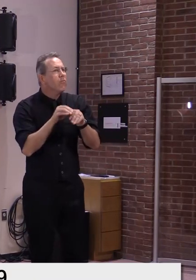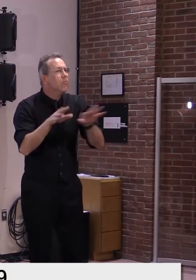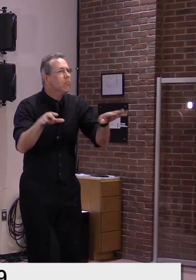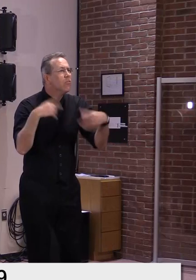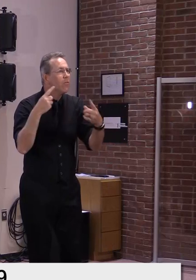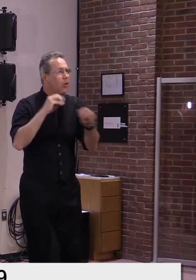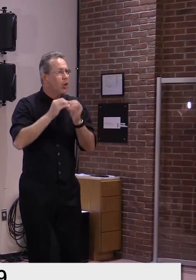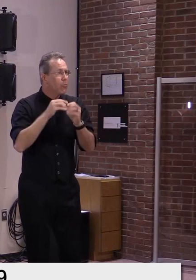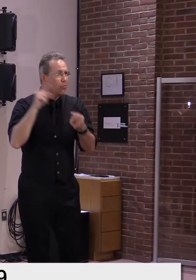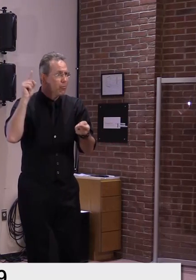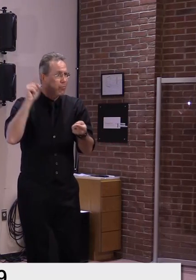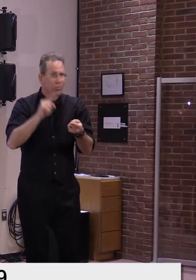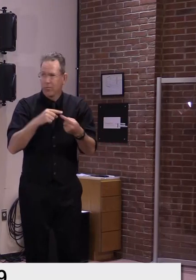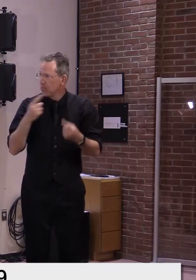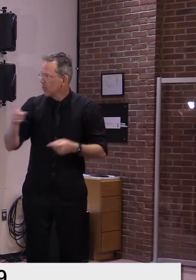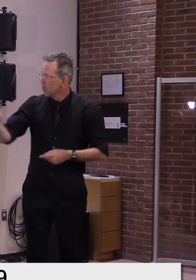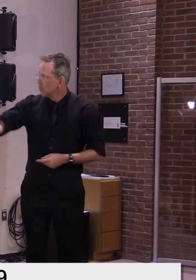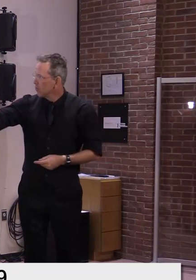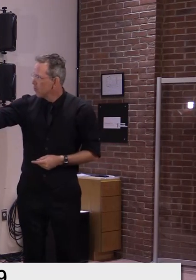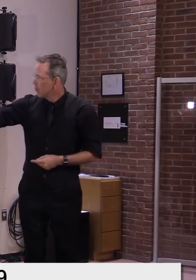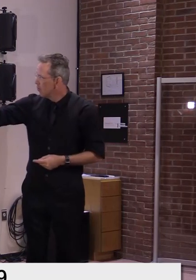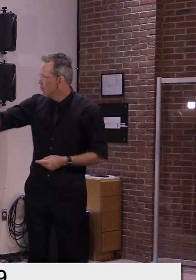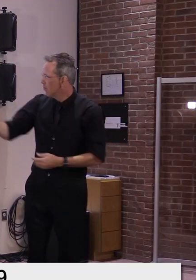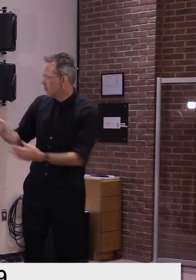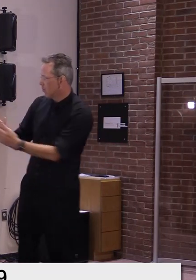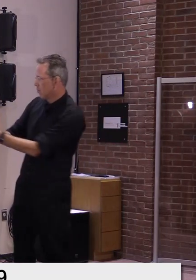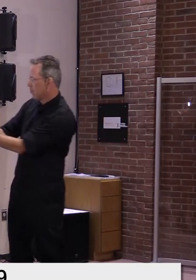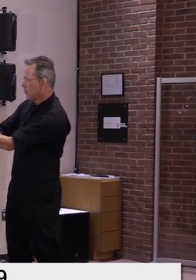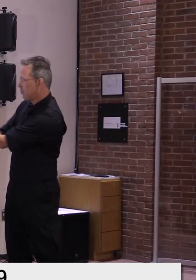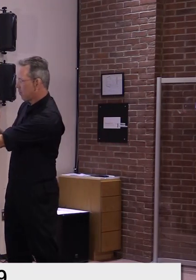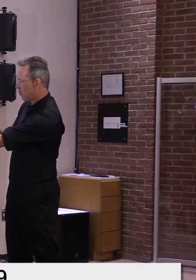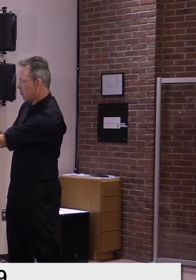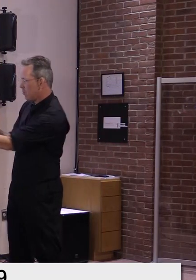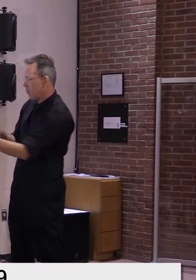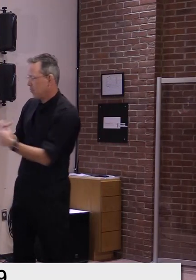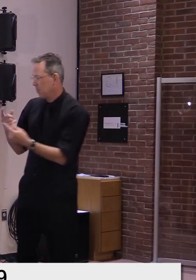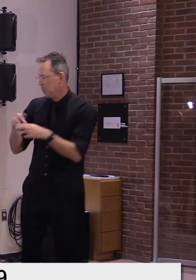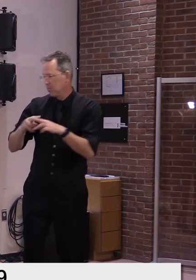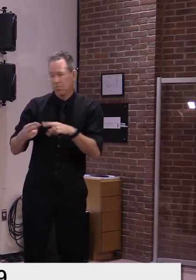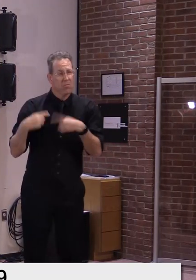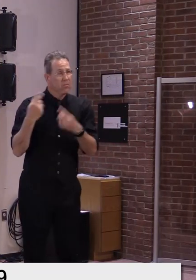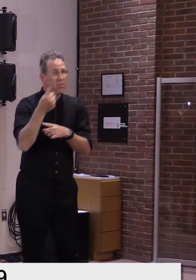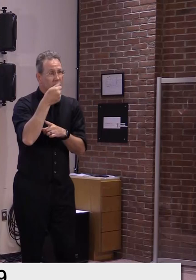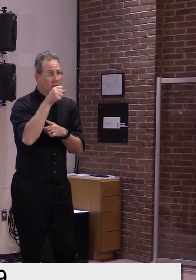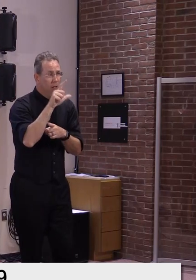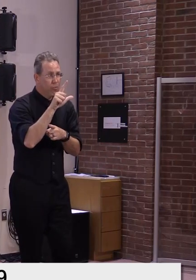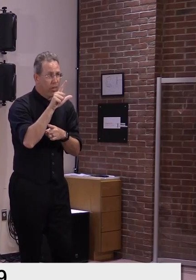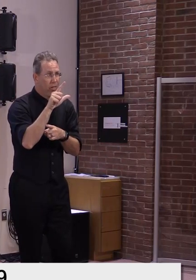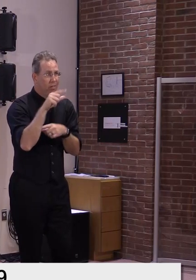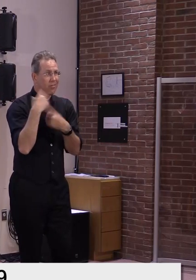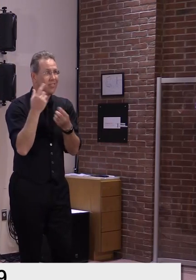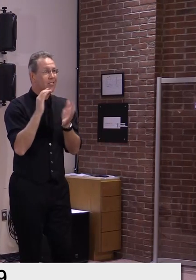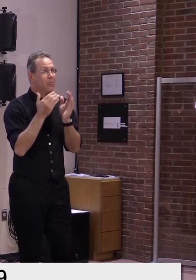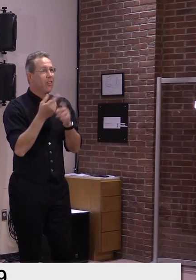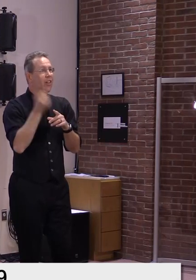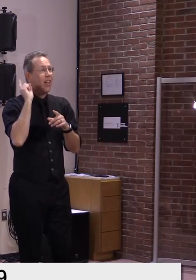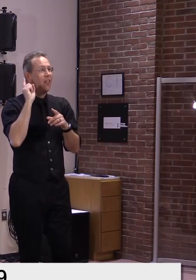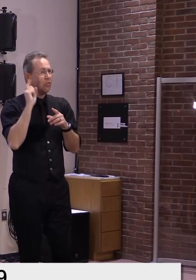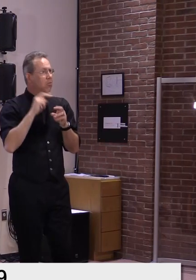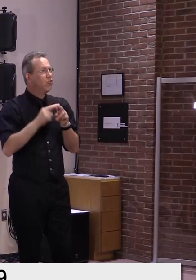cases, 138 fewer this week when compared to last, with our seven-day case rate average